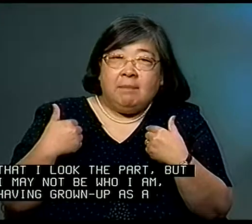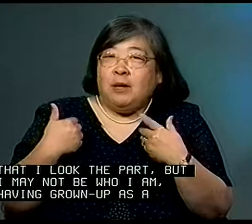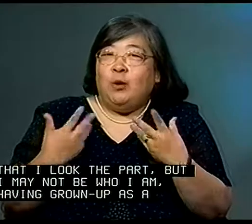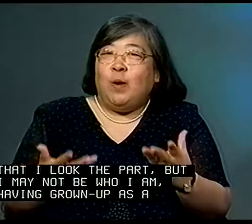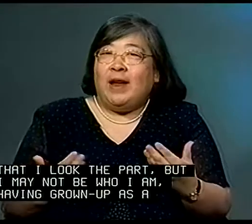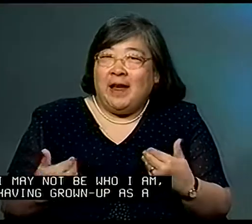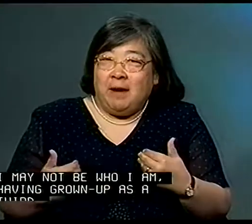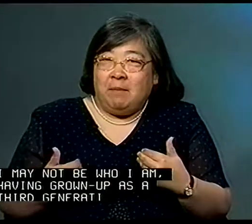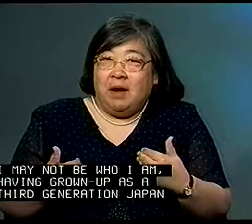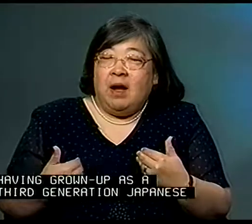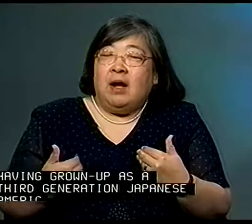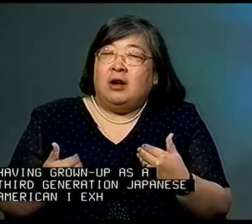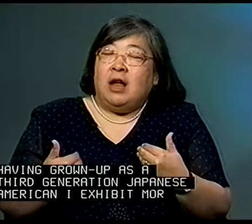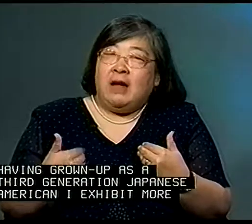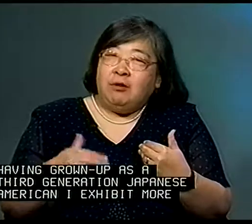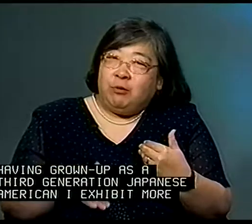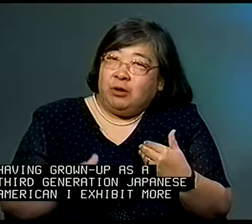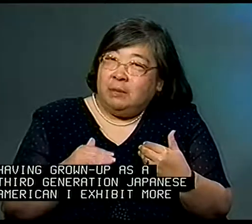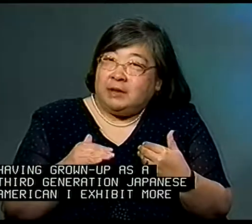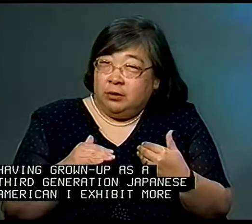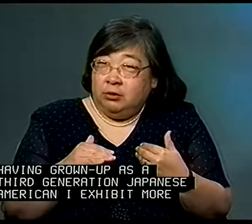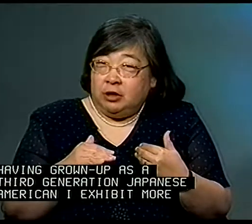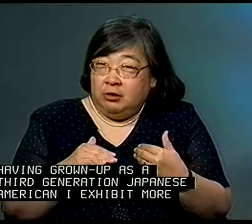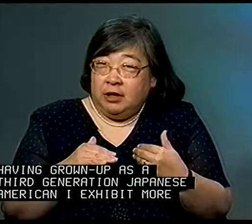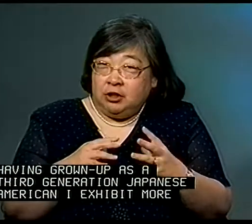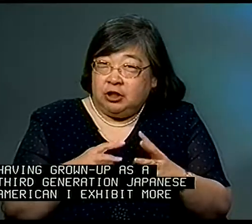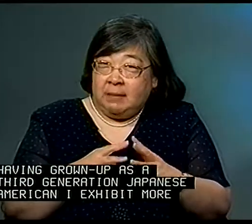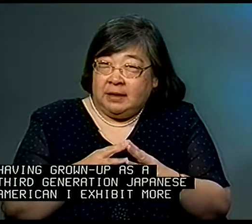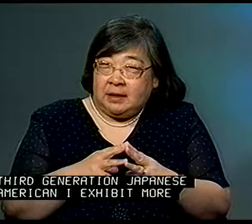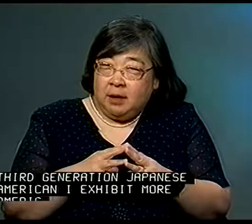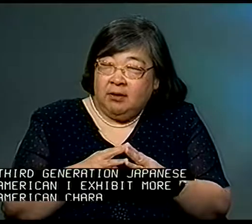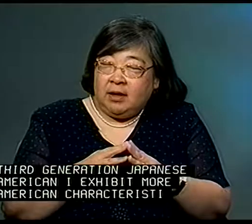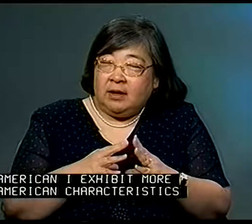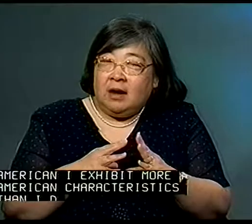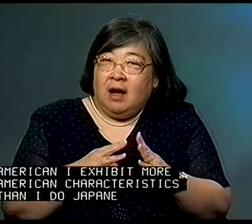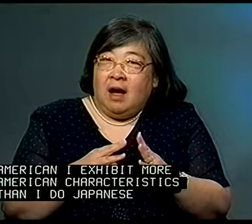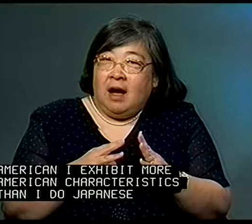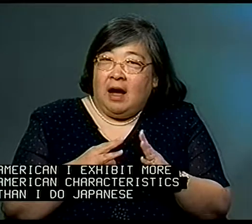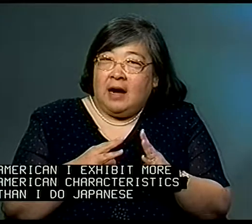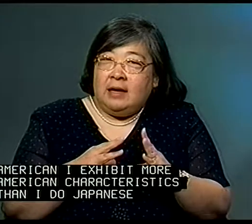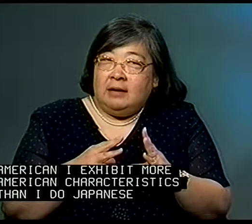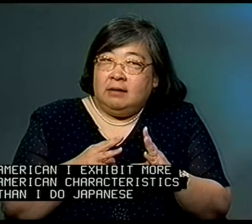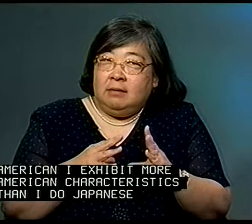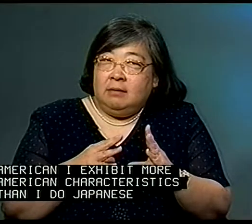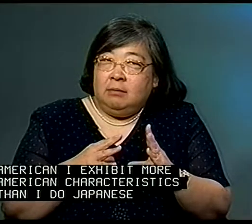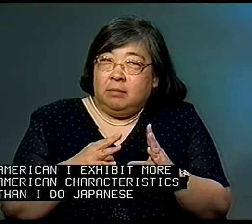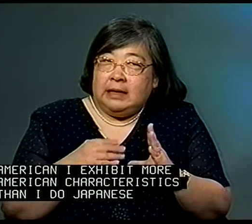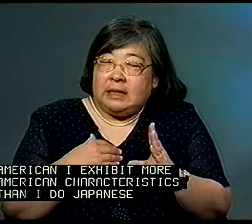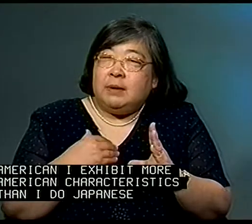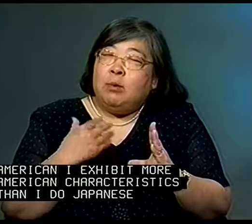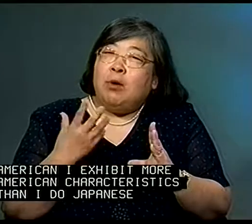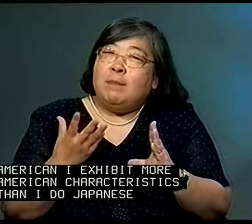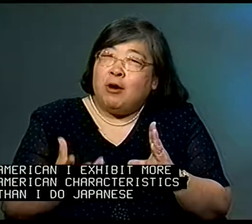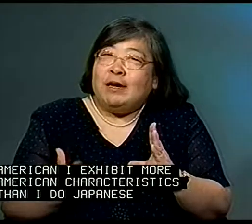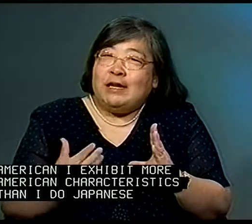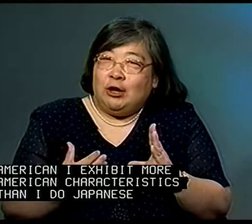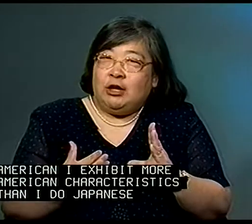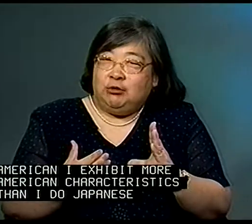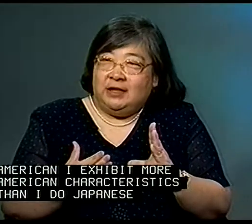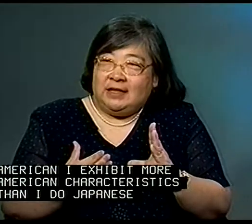be who I am. Having grown up as a third generation Japanese American, I exhibit more American characteristics